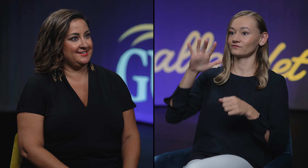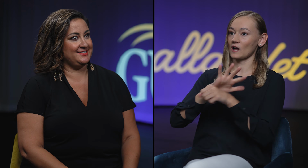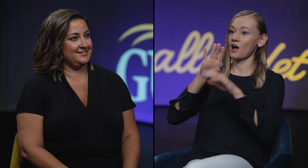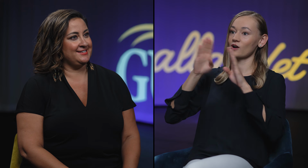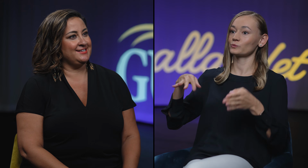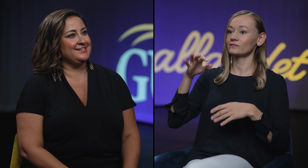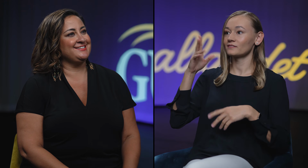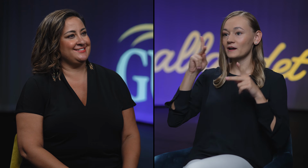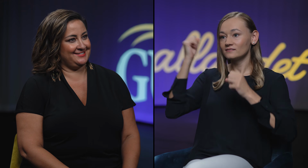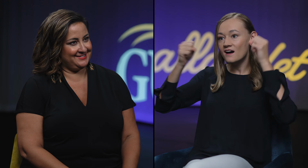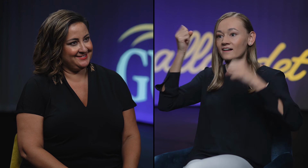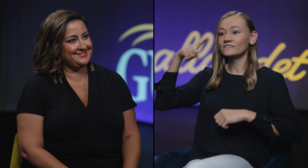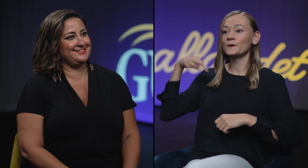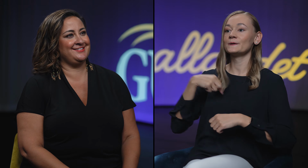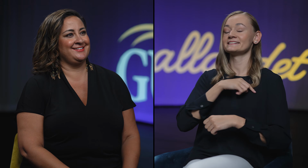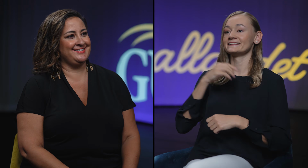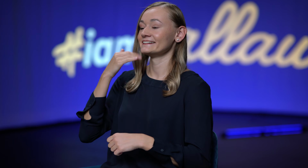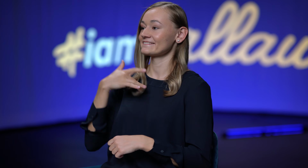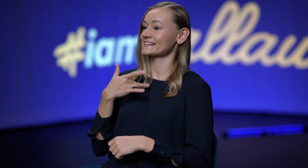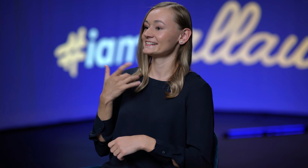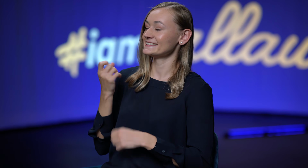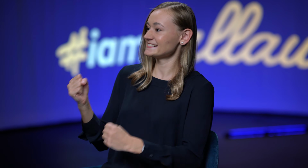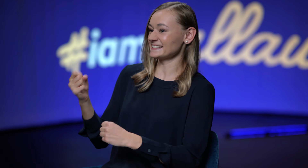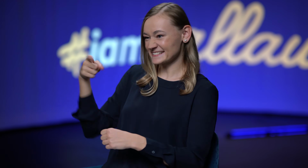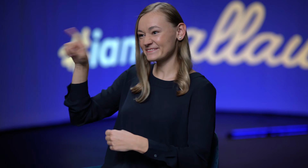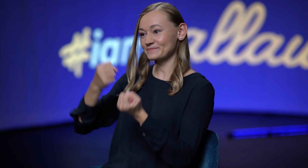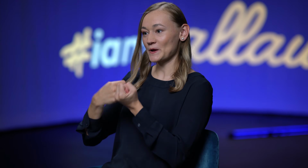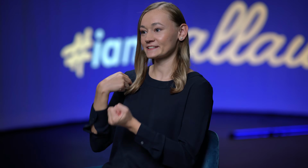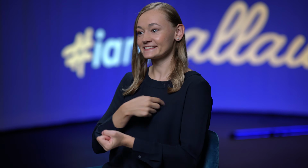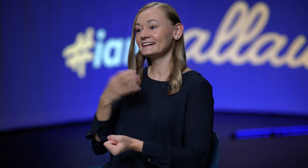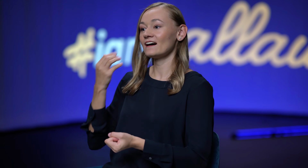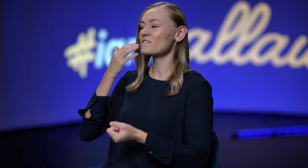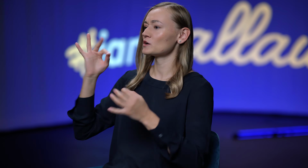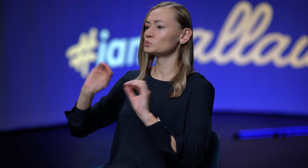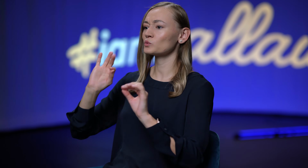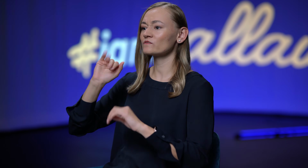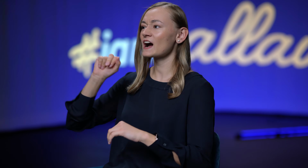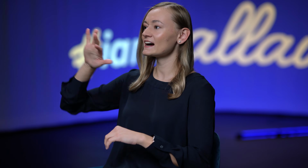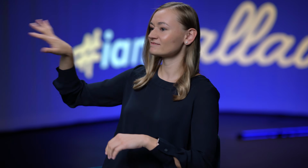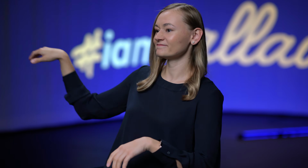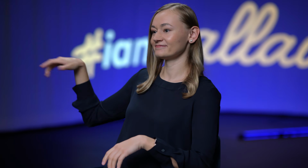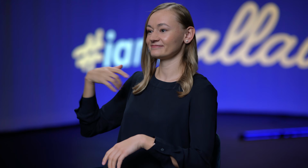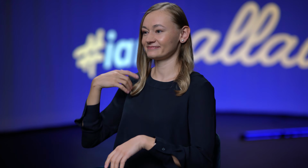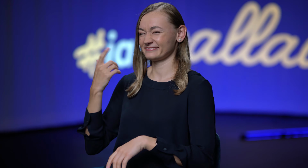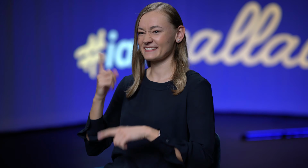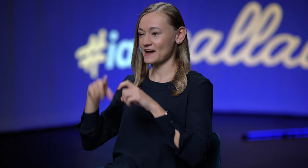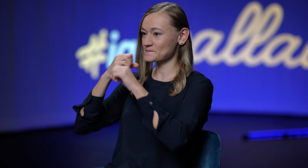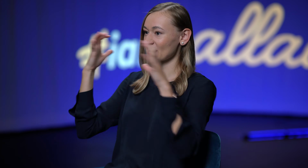of people cheering for us in the stands, I feel such an intense sense of support. If we didn't have our fans, I can't imagine